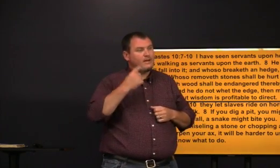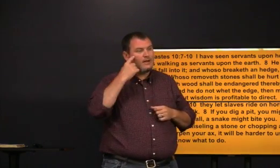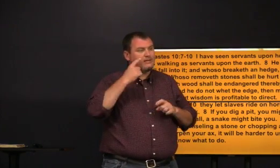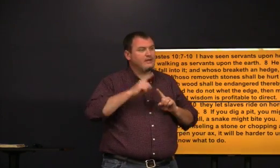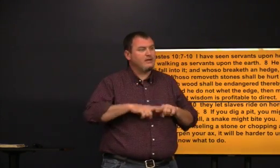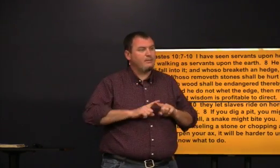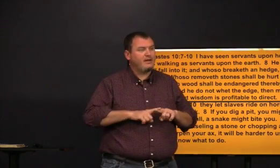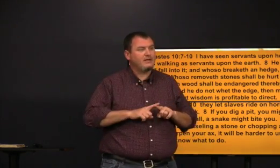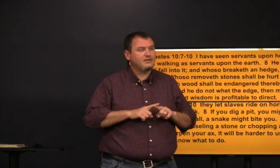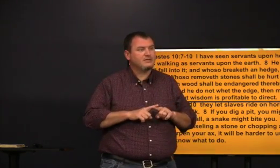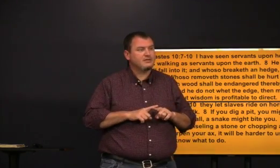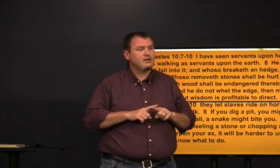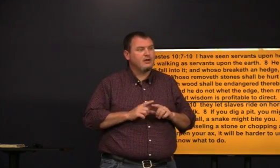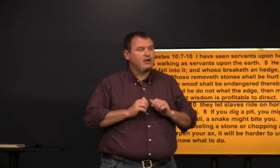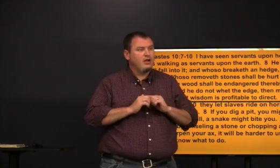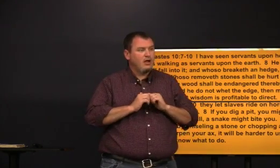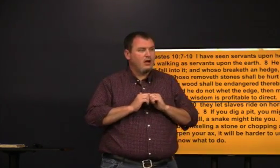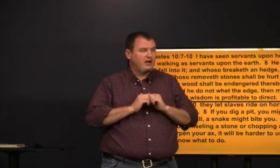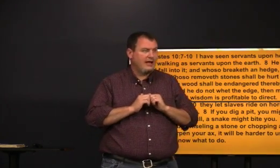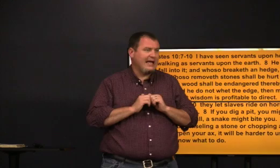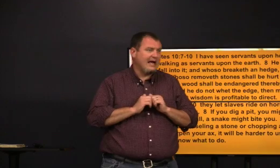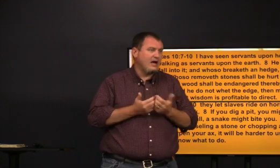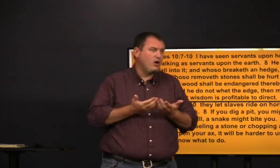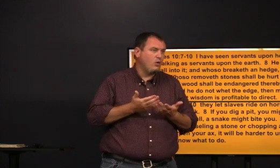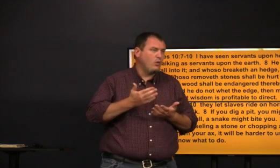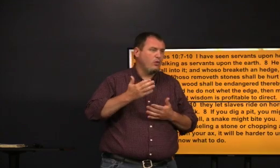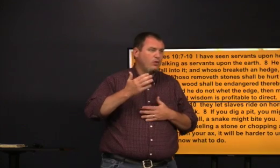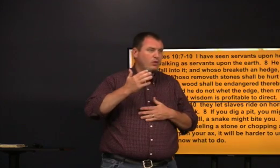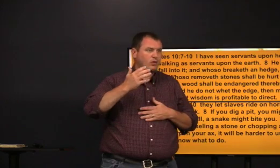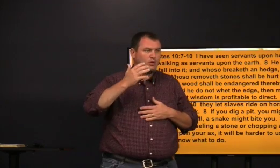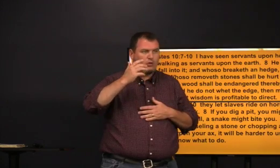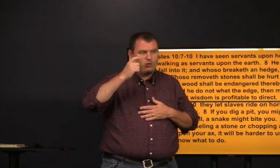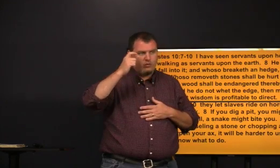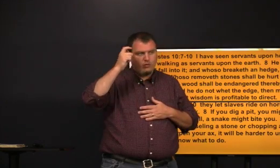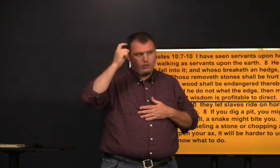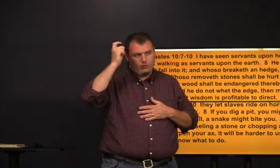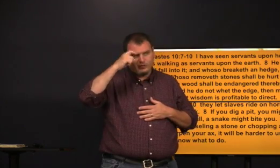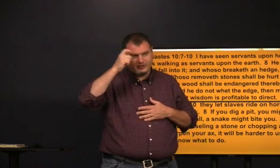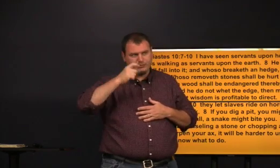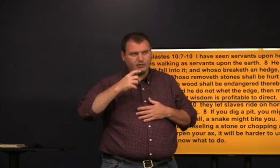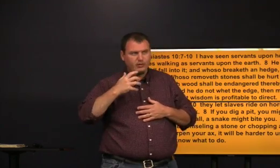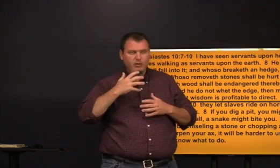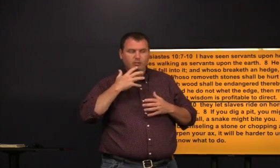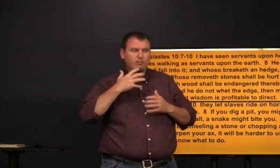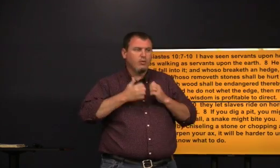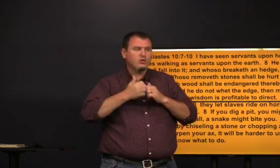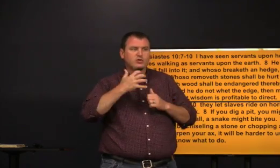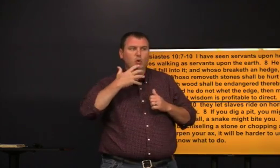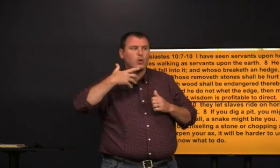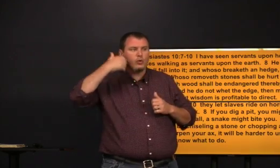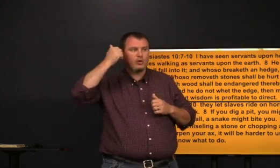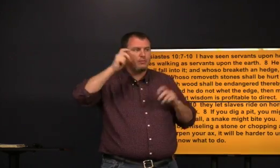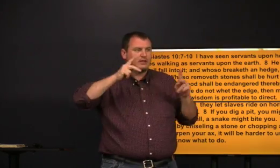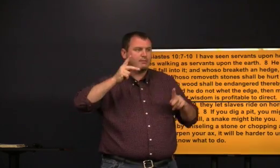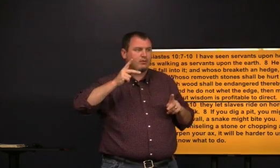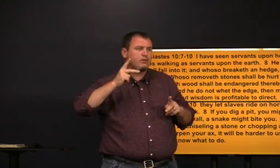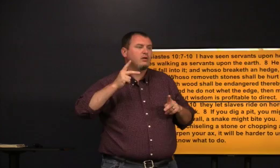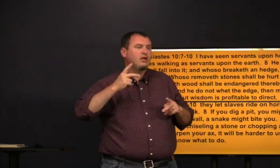I think it depends on how wisdom. Most older people